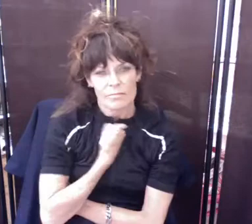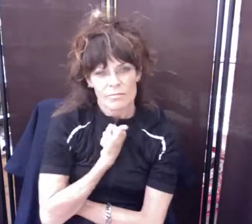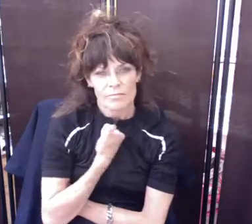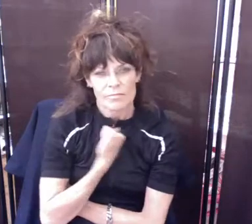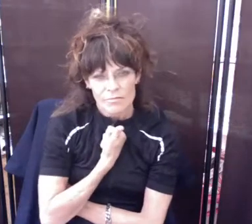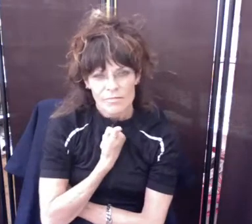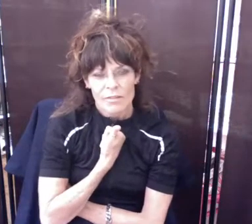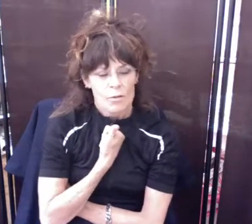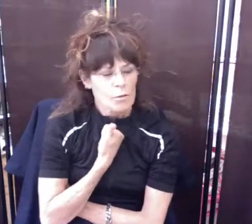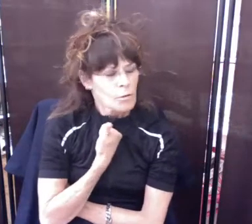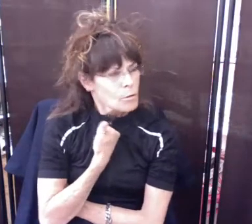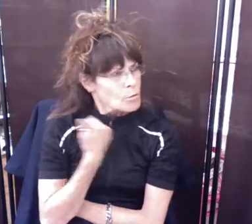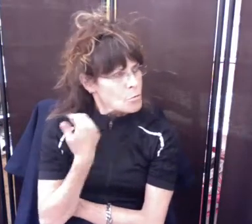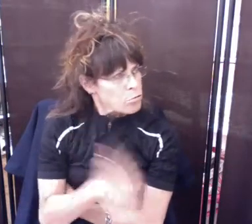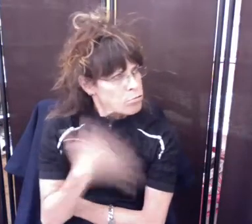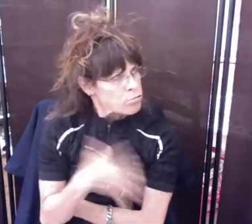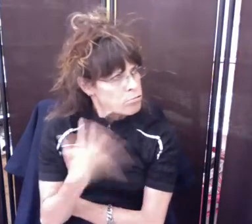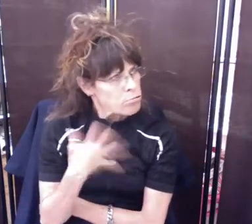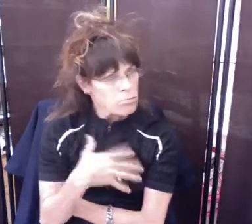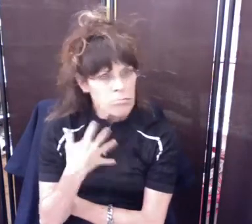God, this alcohol,